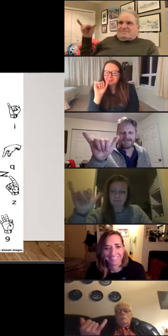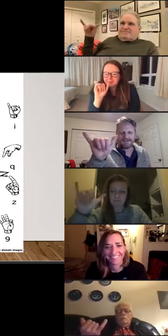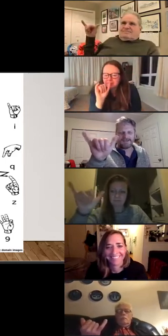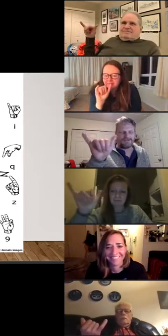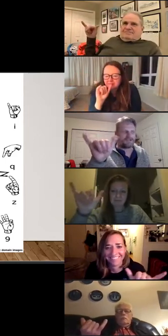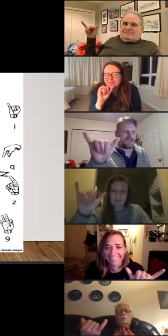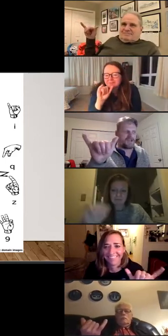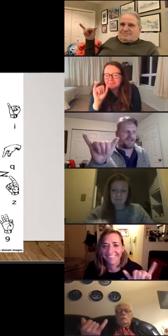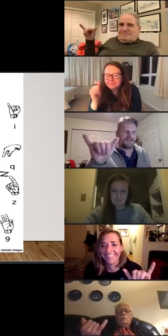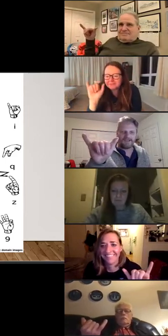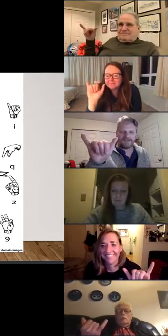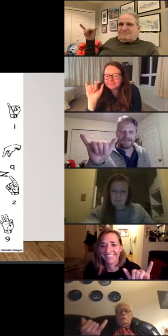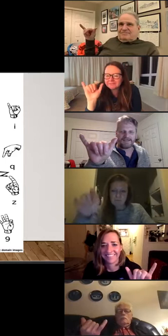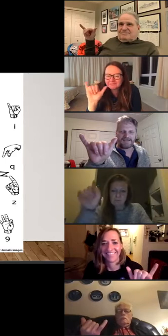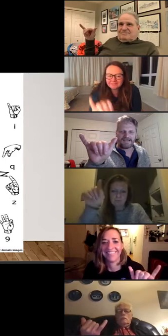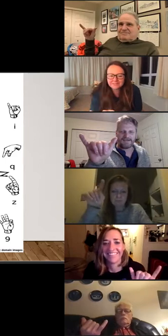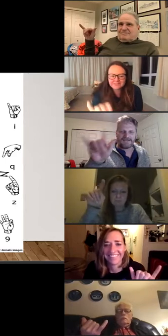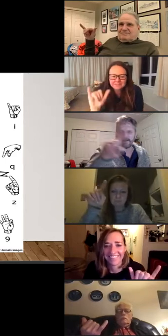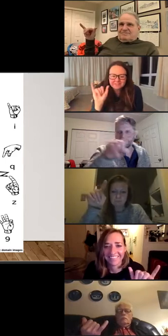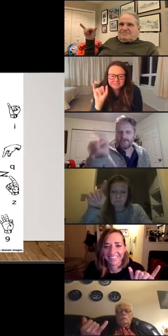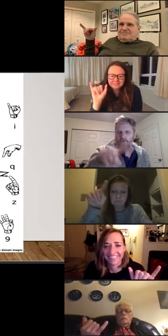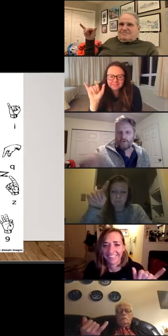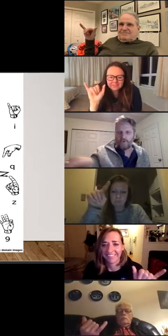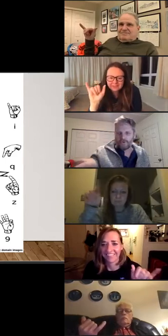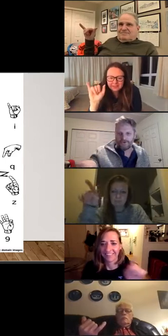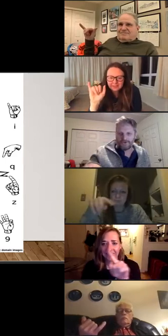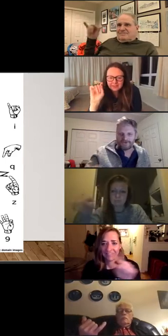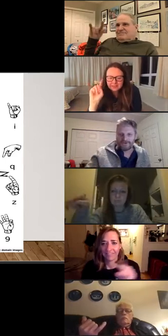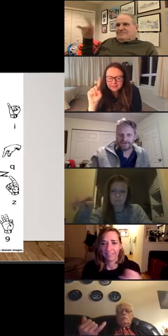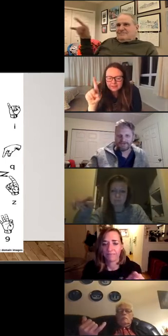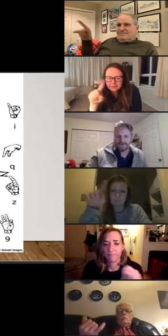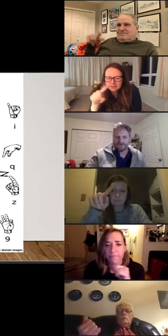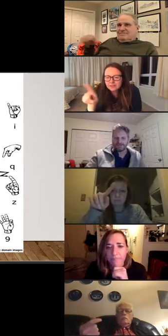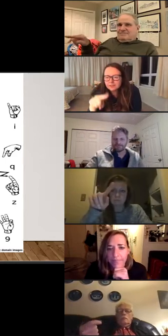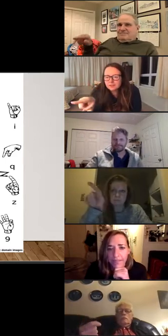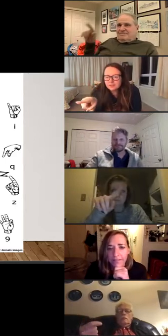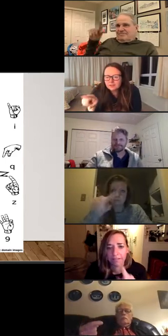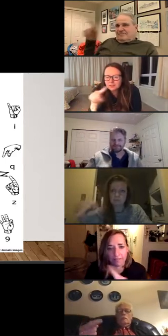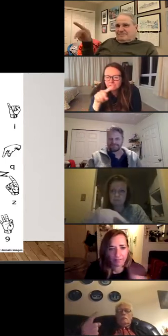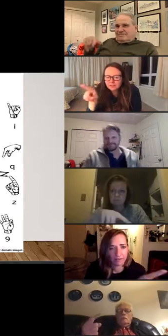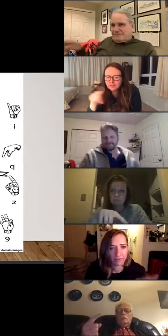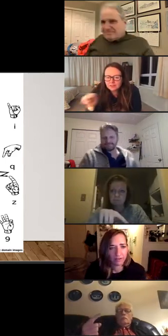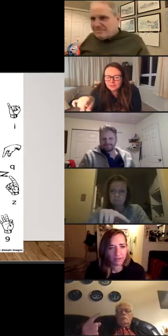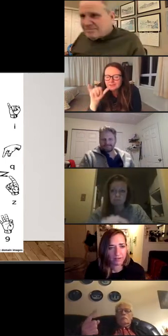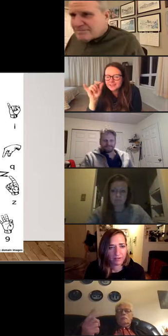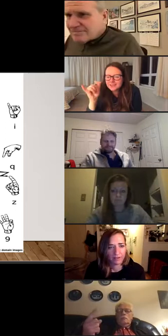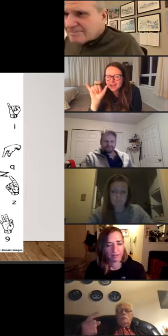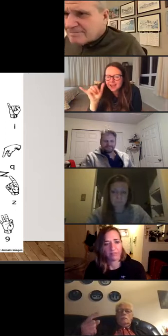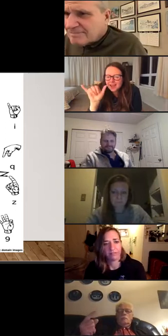Hawaii? Hang loose? Yeah. And then Z or Z, very Zorro-ish.